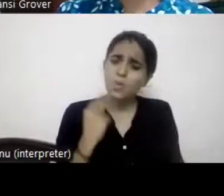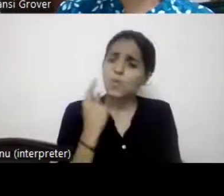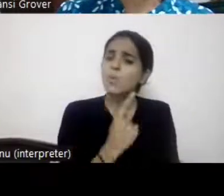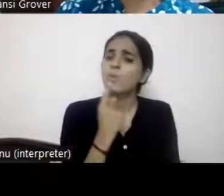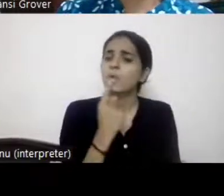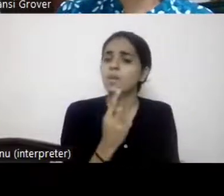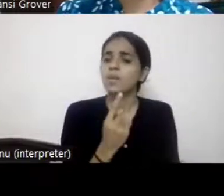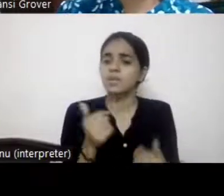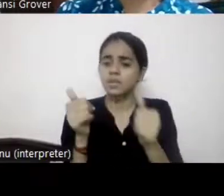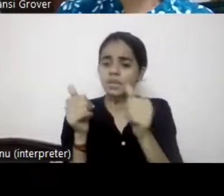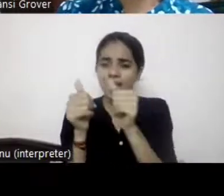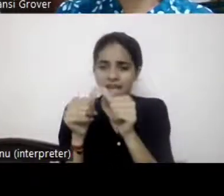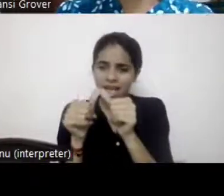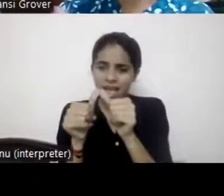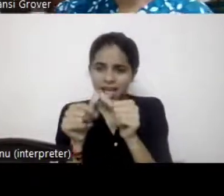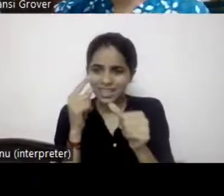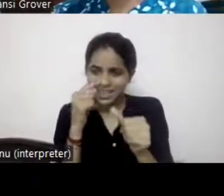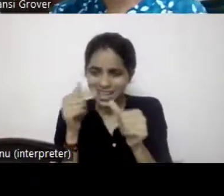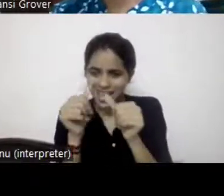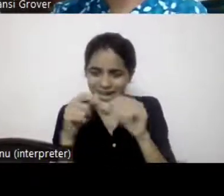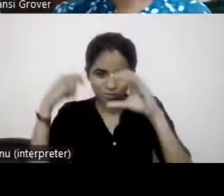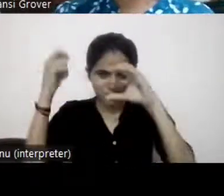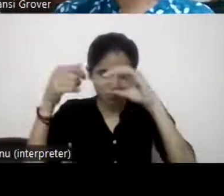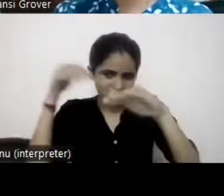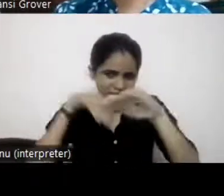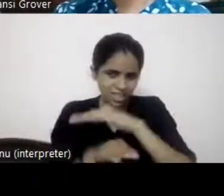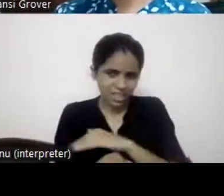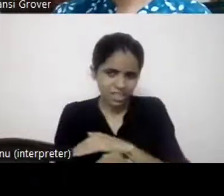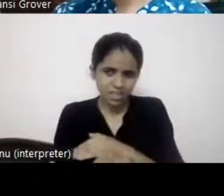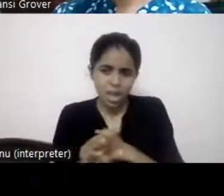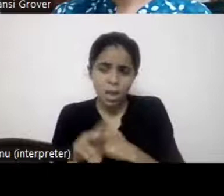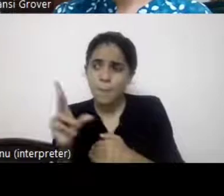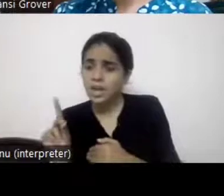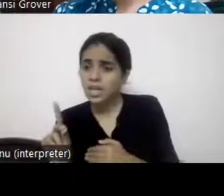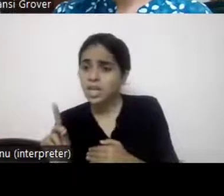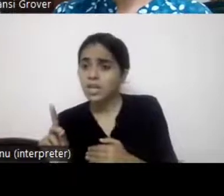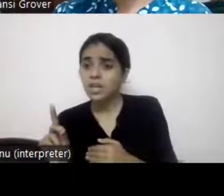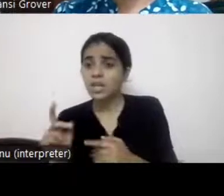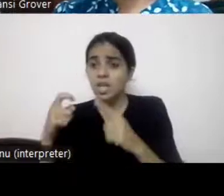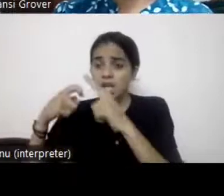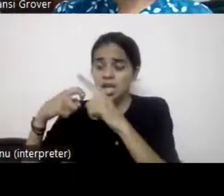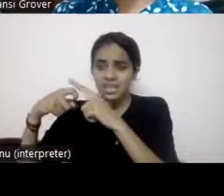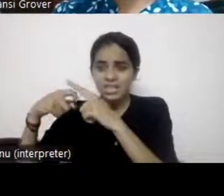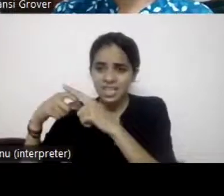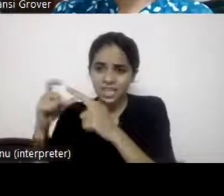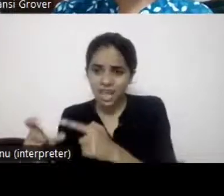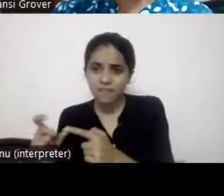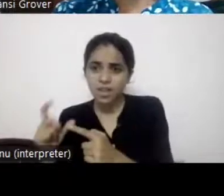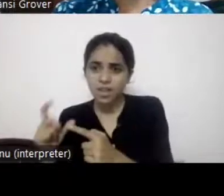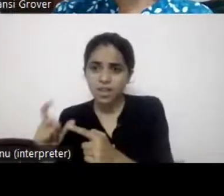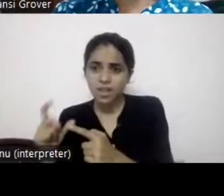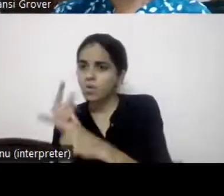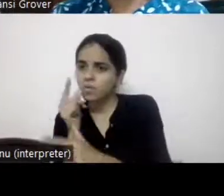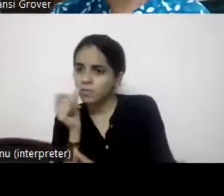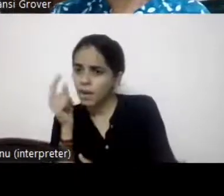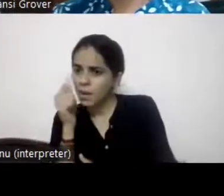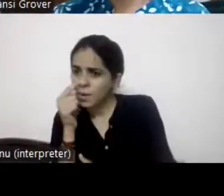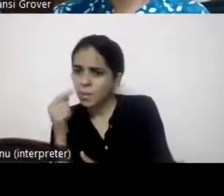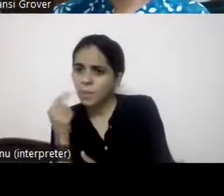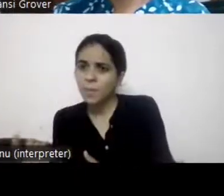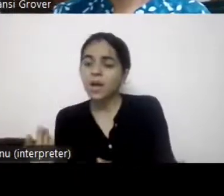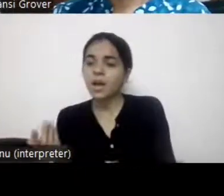Annie, it is silence. But what about Flevi and Joseph? What about Aarti and